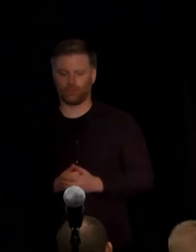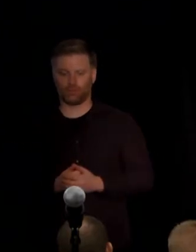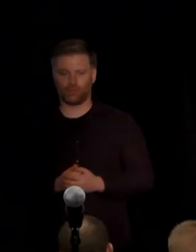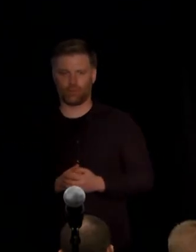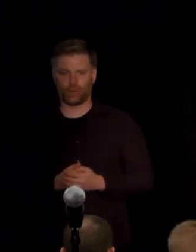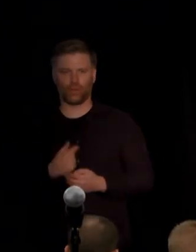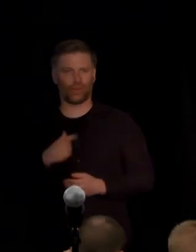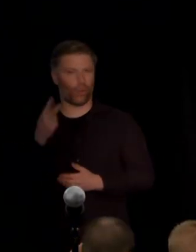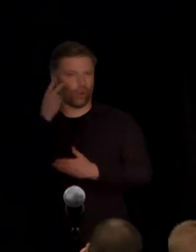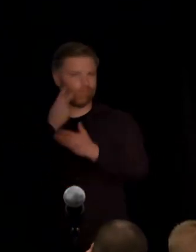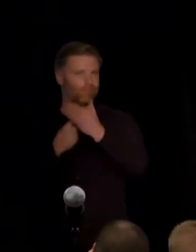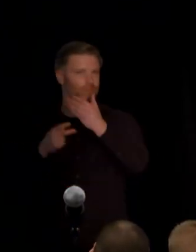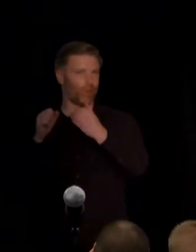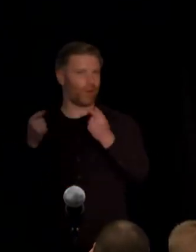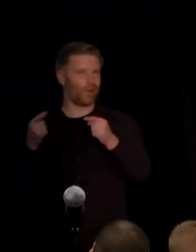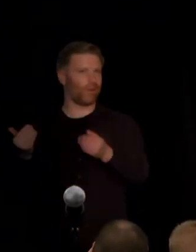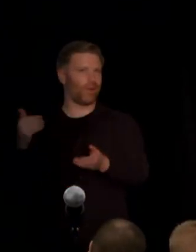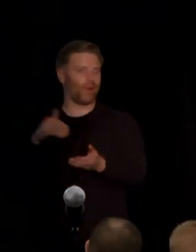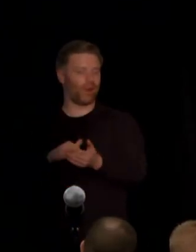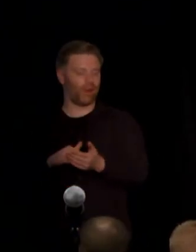happen,